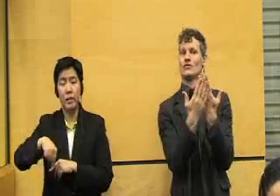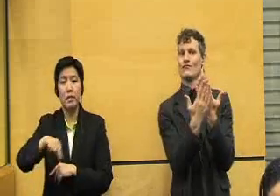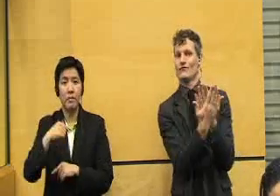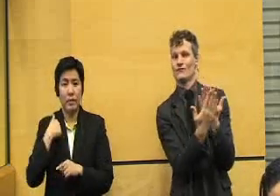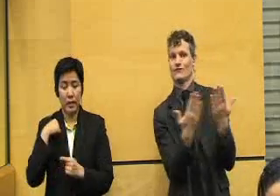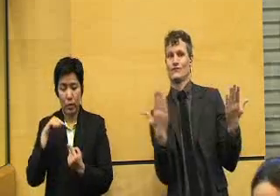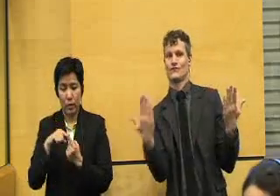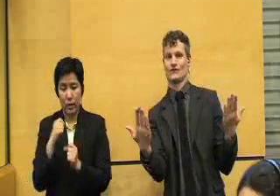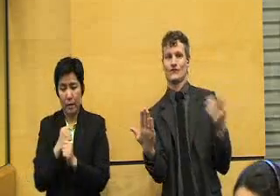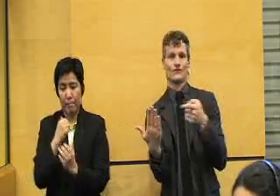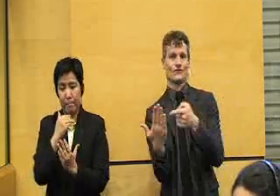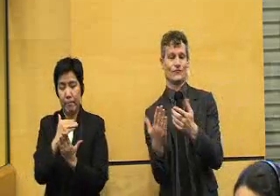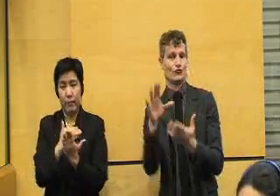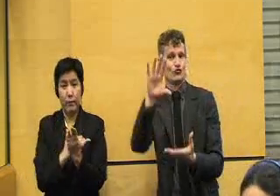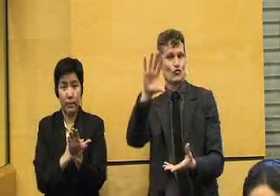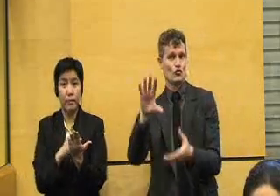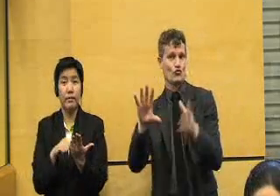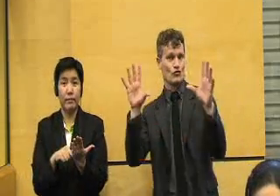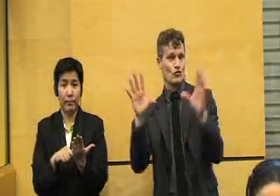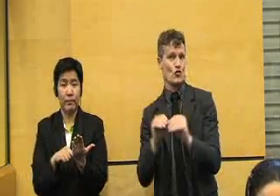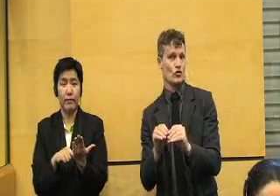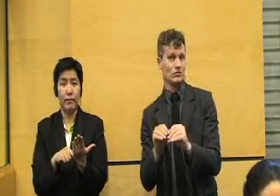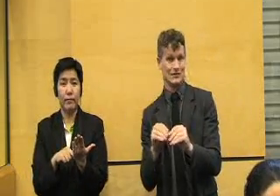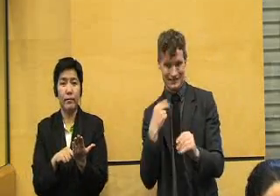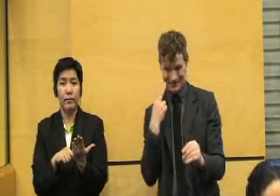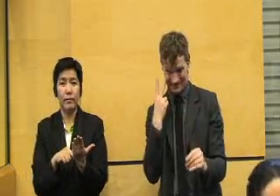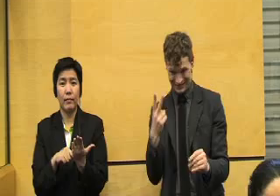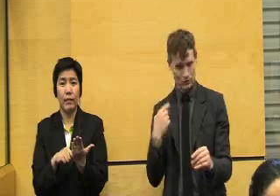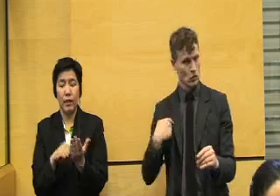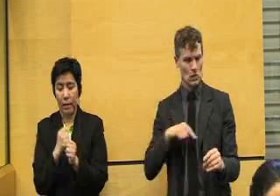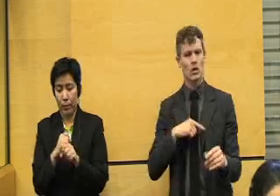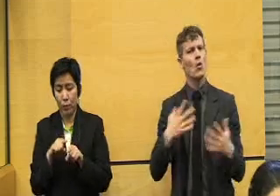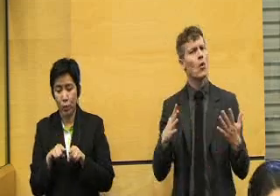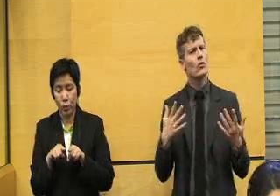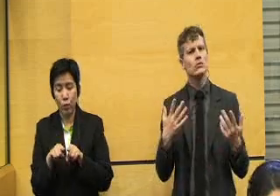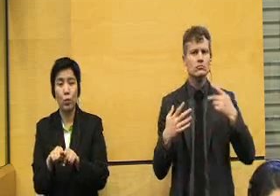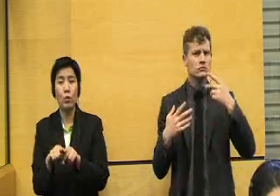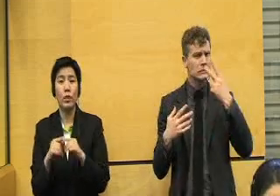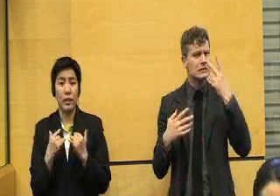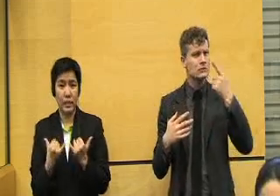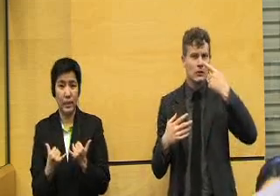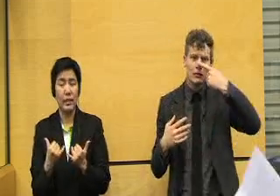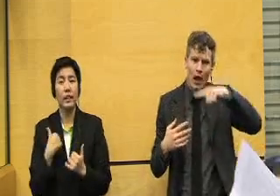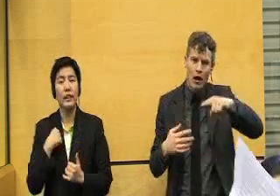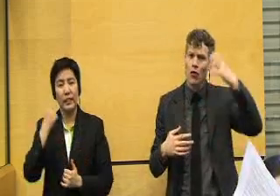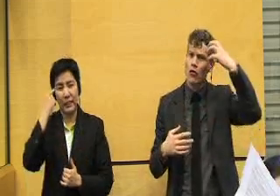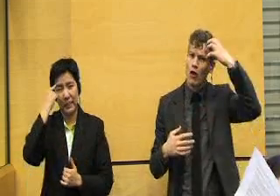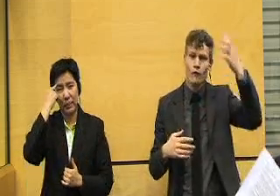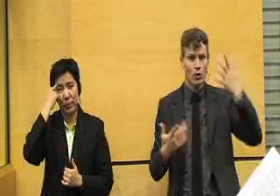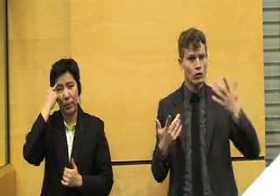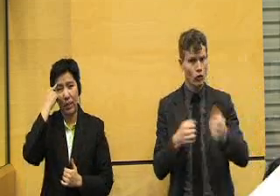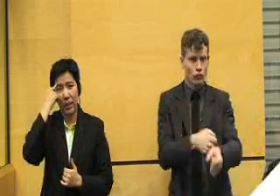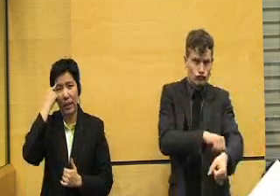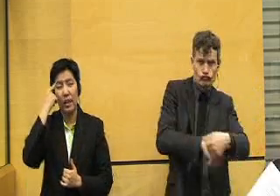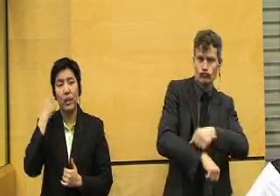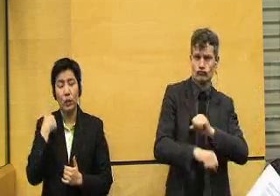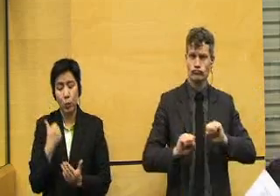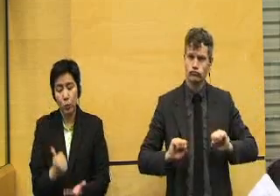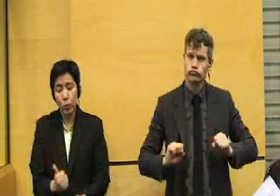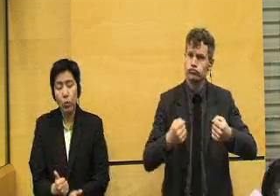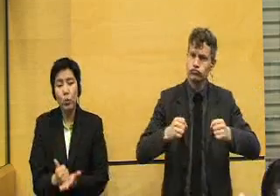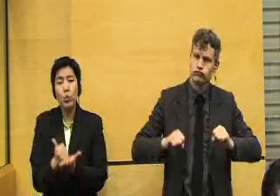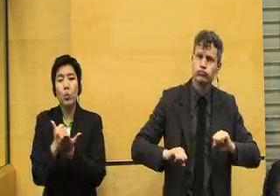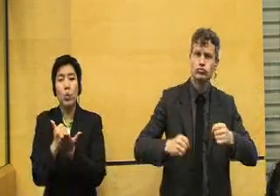has made to reform and align your legal instrument as well as developing policies